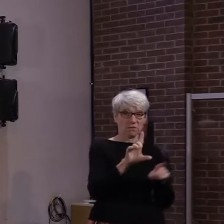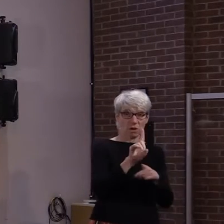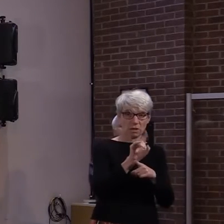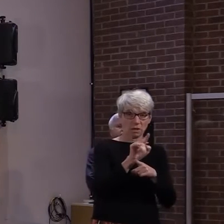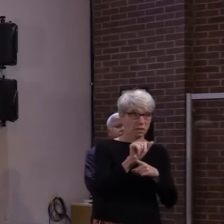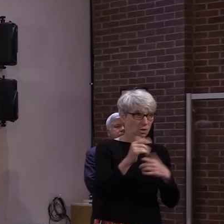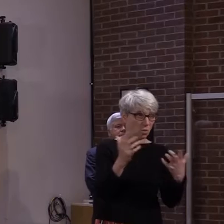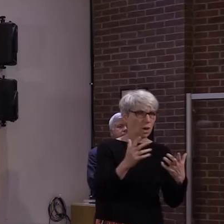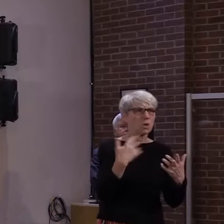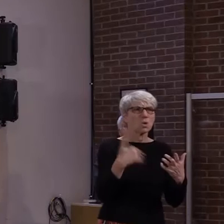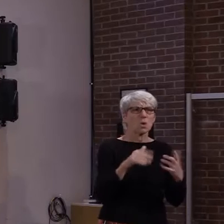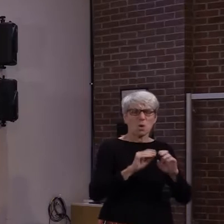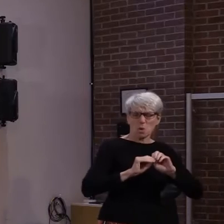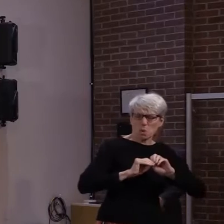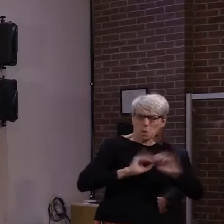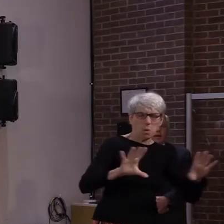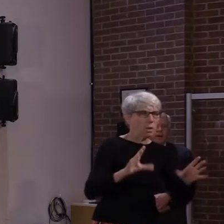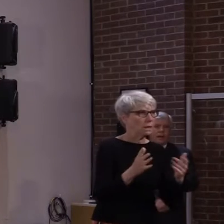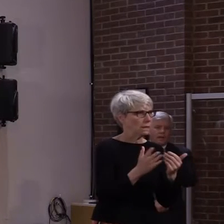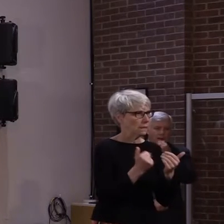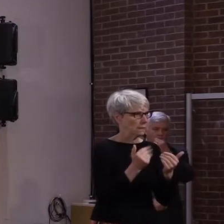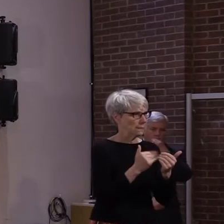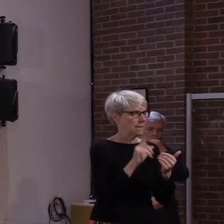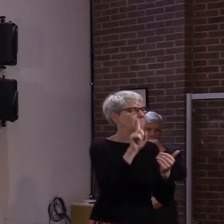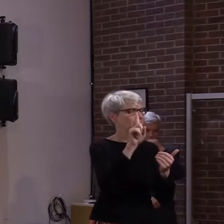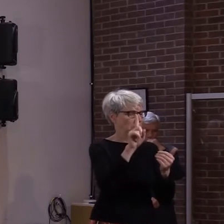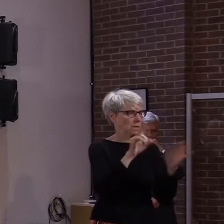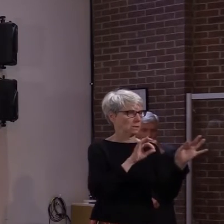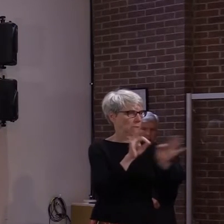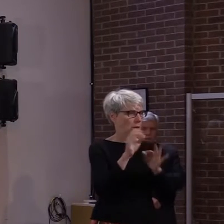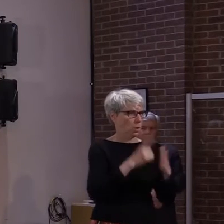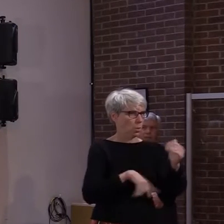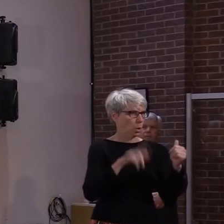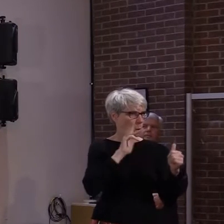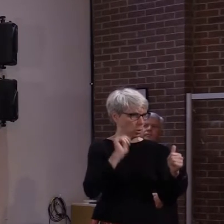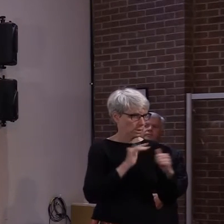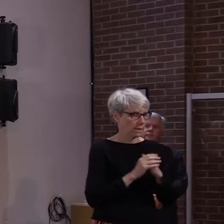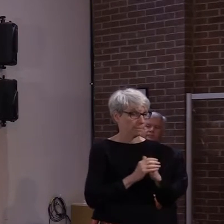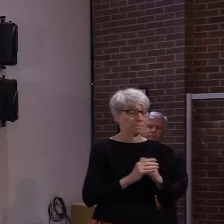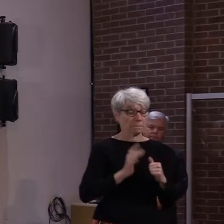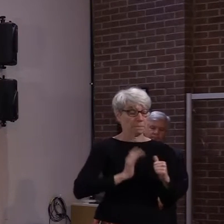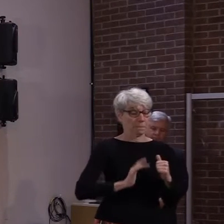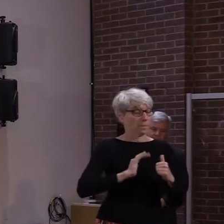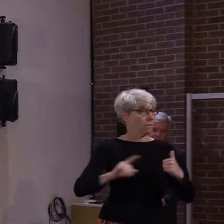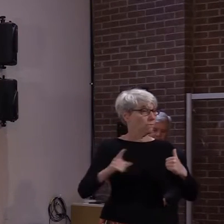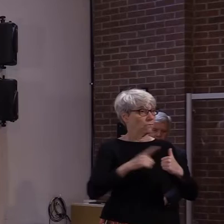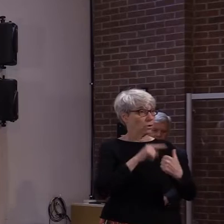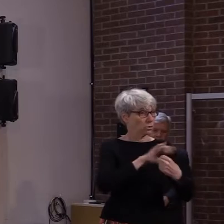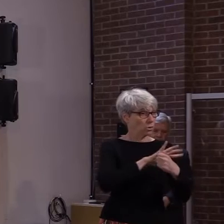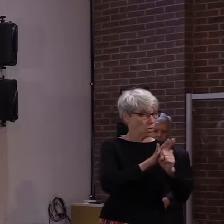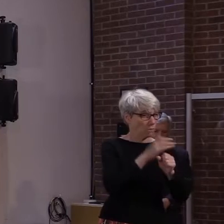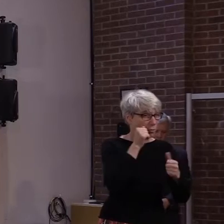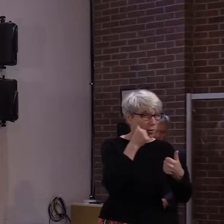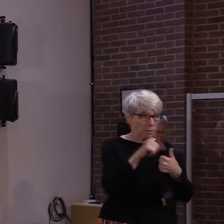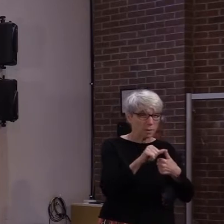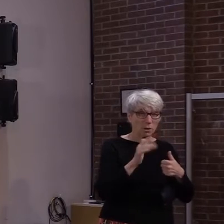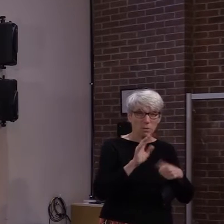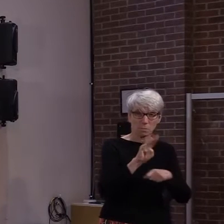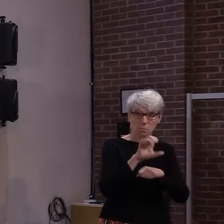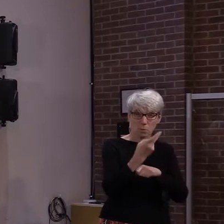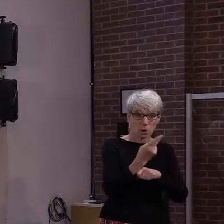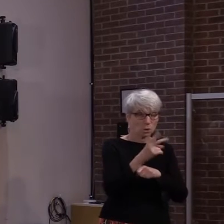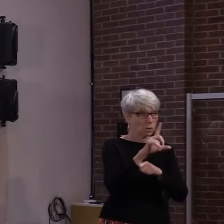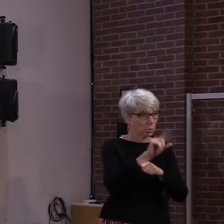but let me put that in perspective. With the rate at which the original coronavirus was able to spread, it